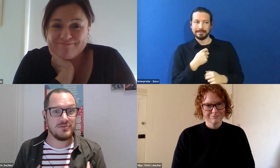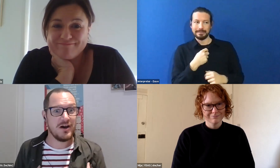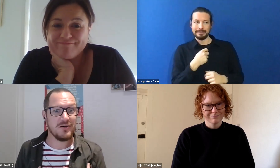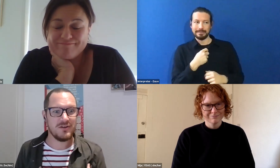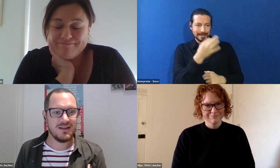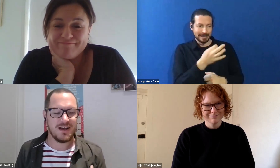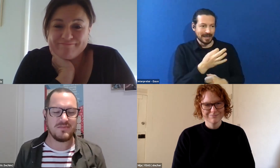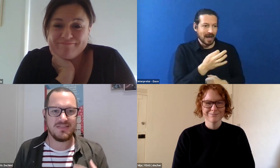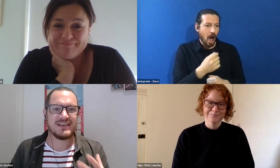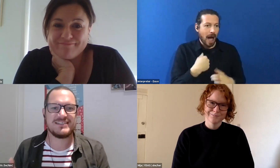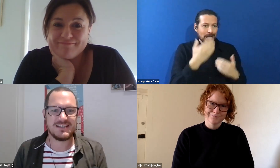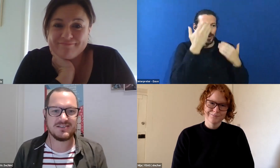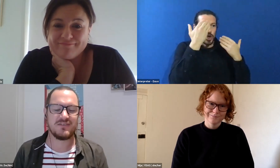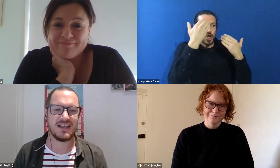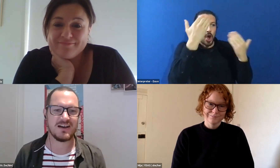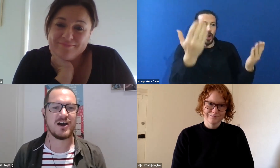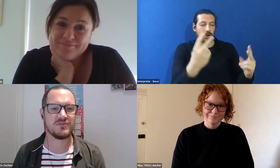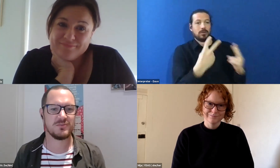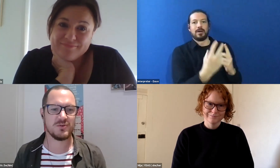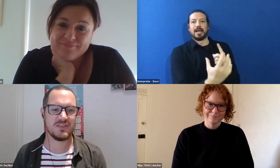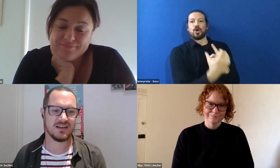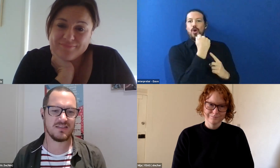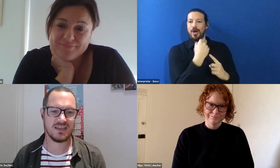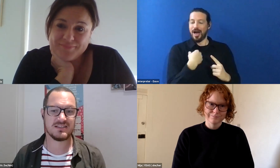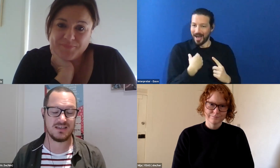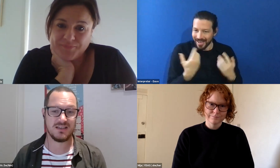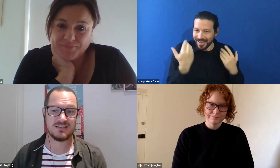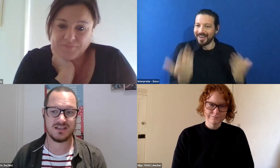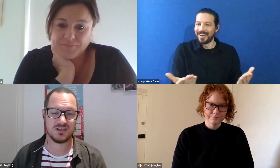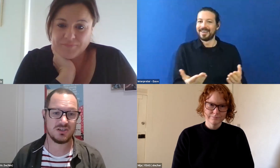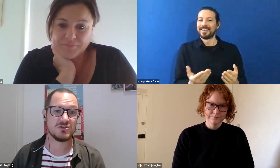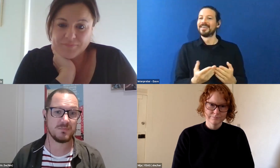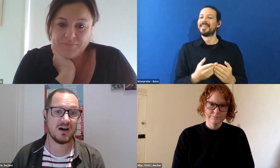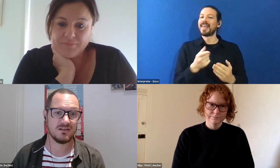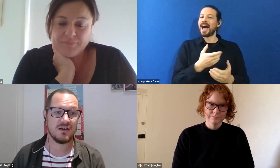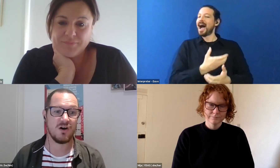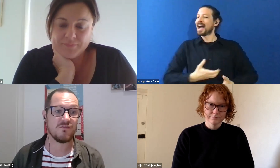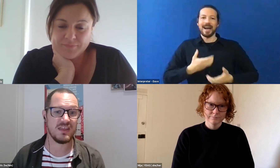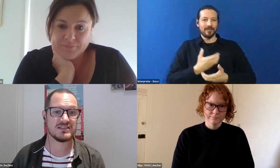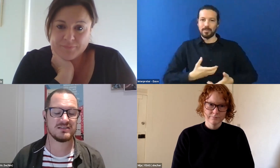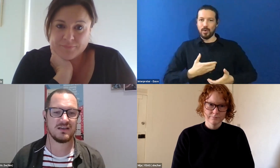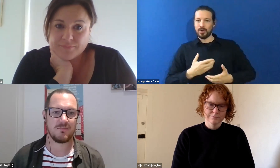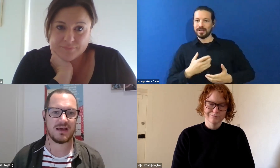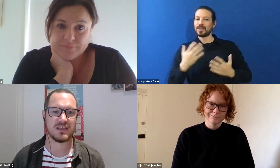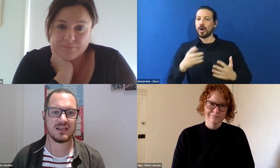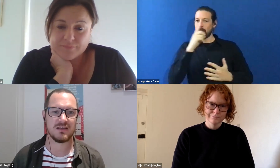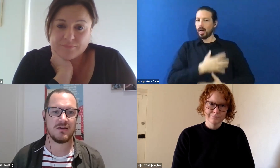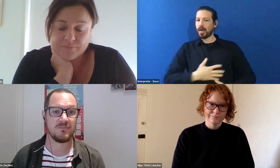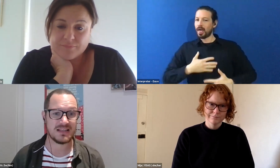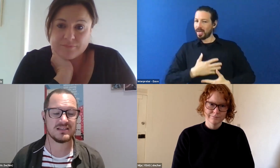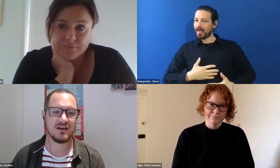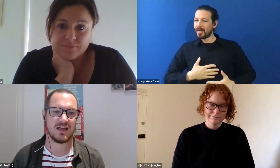you don't know. And that sense of feeling uncomfortable with that, I think is such a huge part of this, about